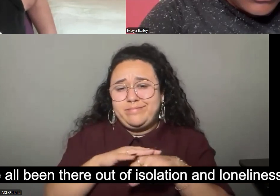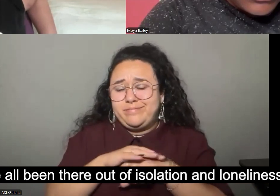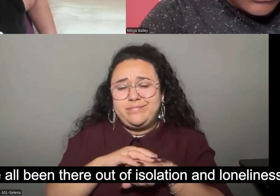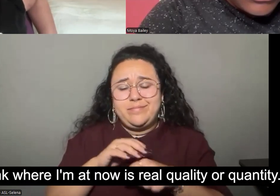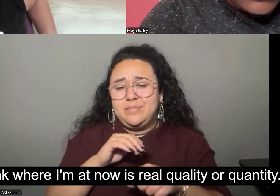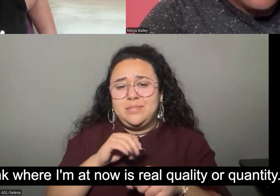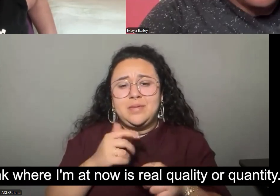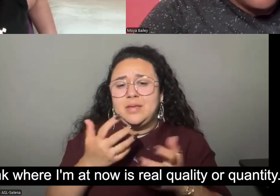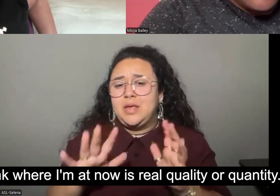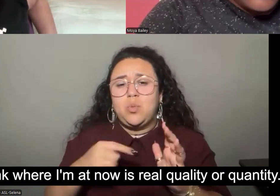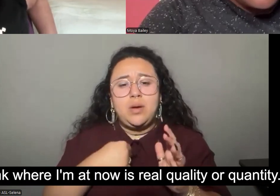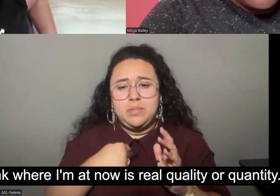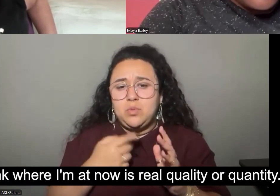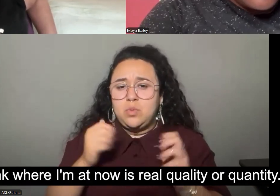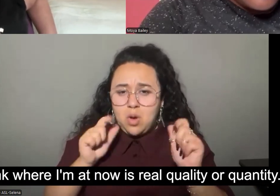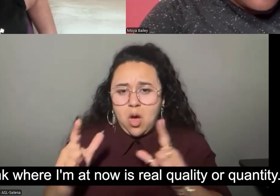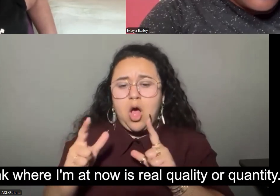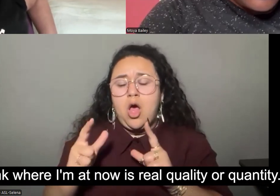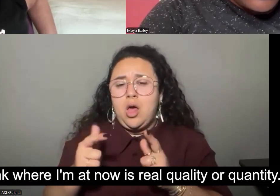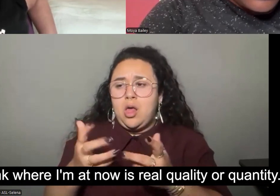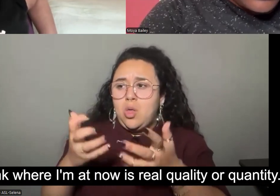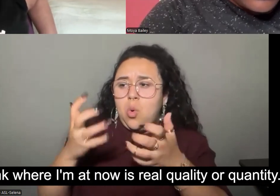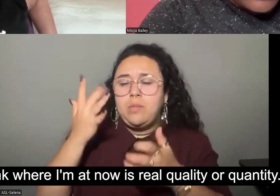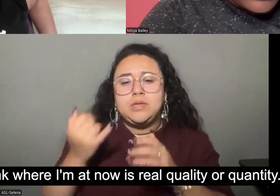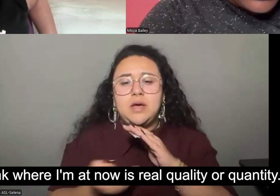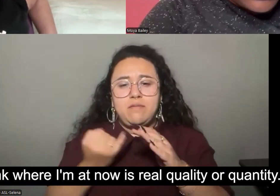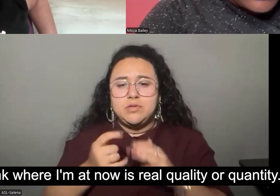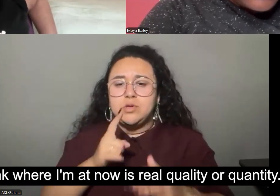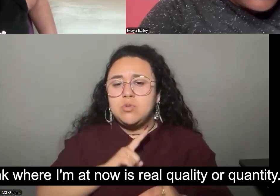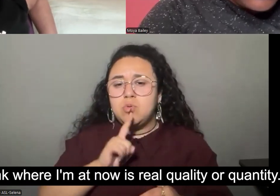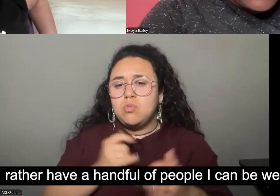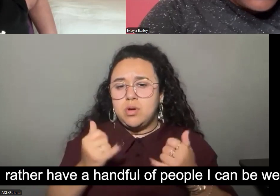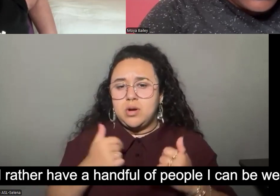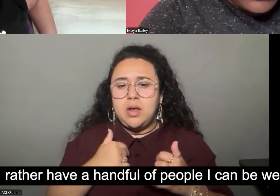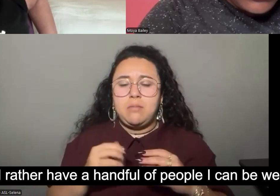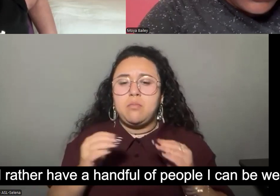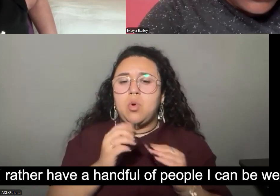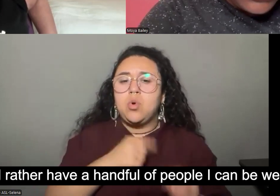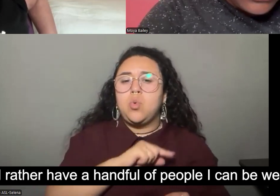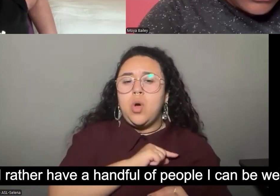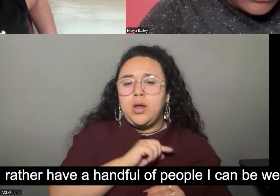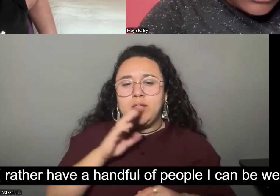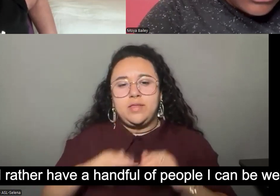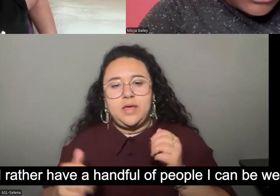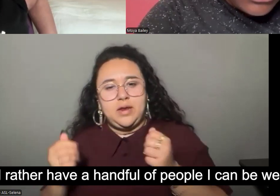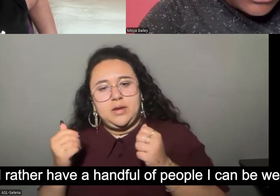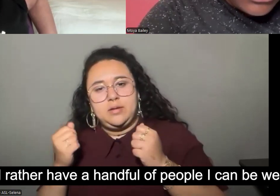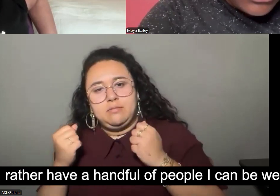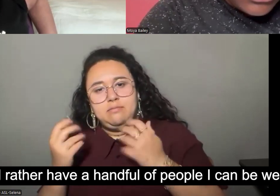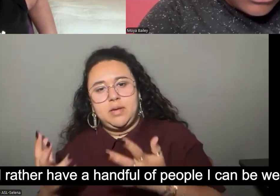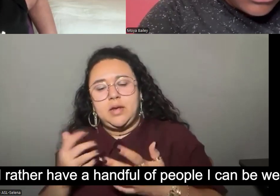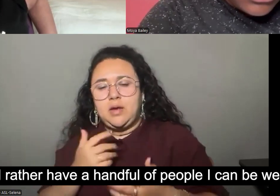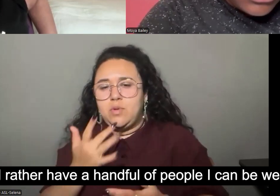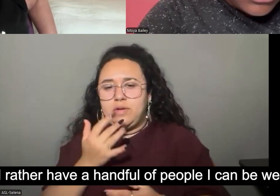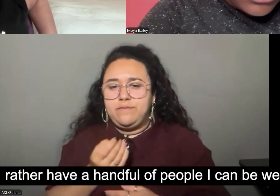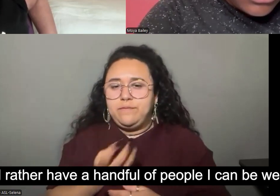and loneliness. And I think where I'm at now is like real quality over quantity, where I'm like I would rather have a handful of people I